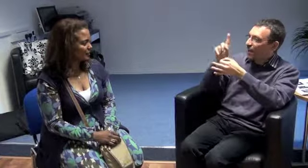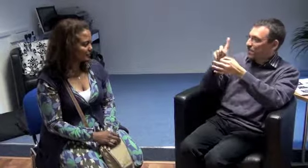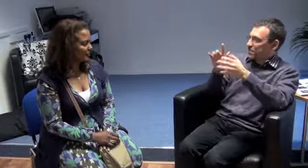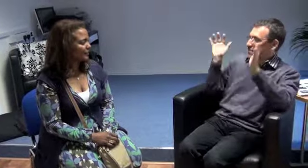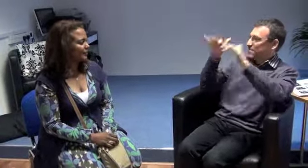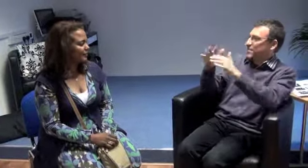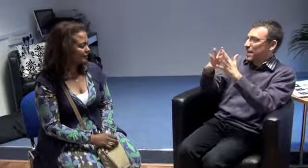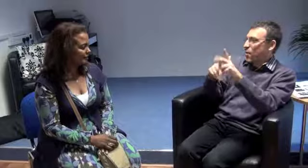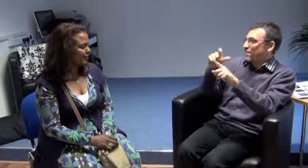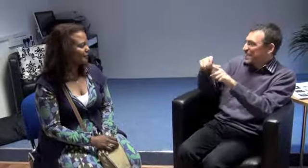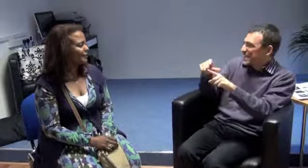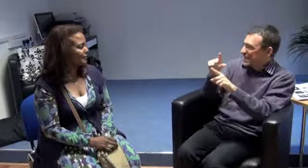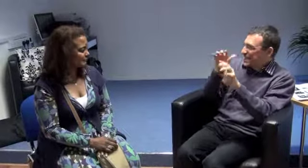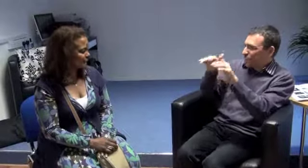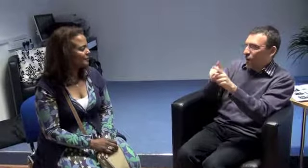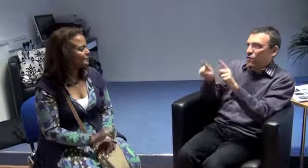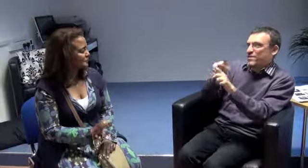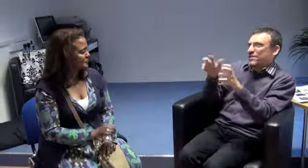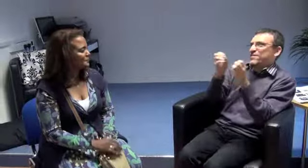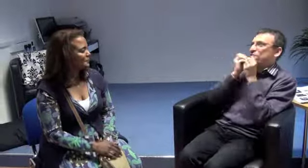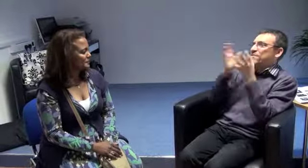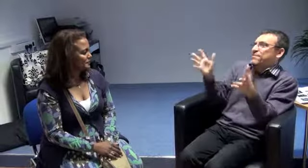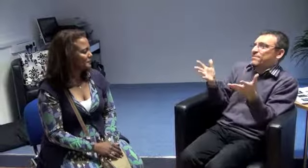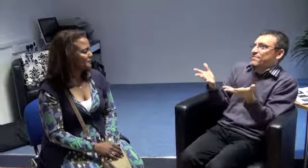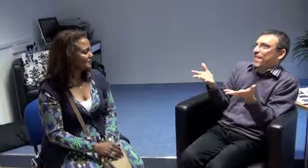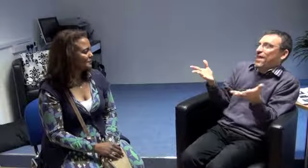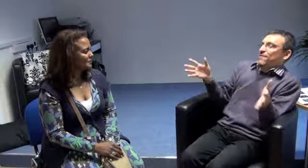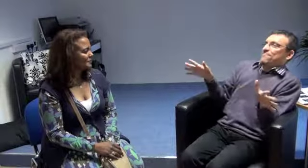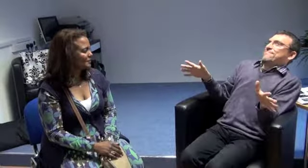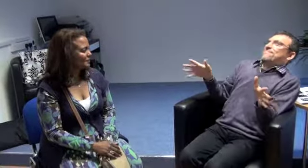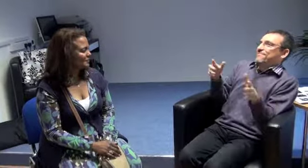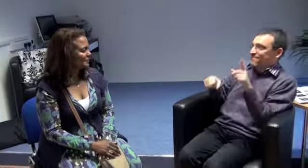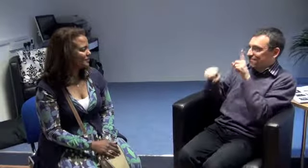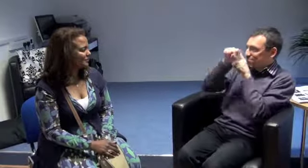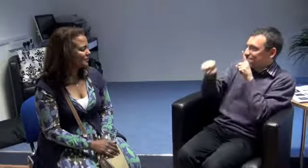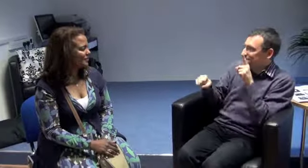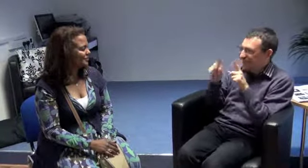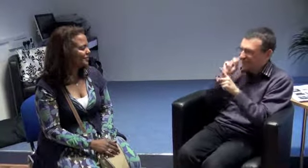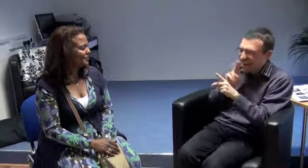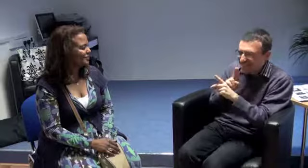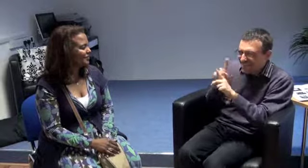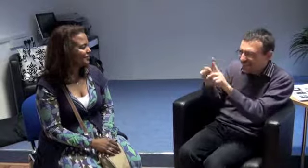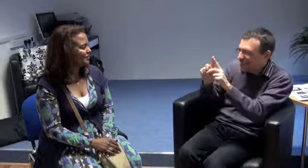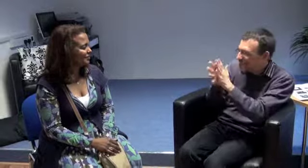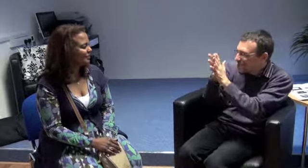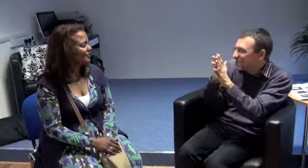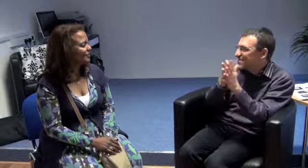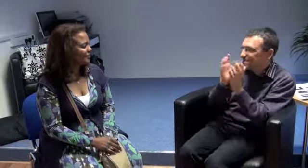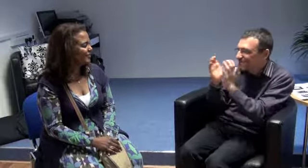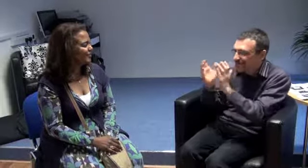Deaf Conference, the WFD, which was a beautiful experience. It really opens your eyes. Many deaf people go